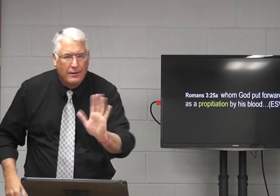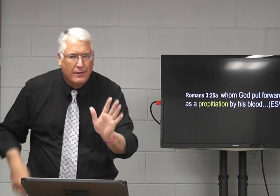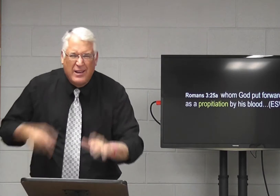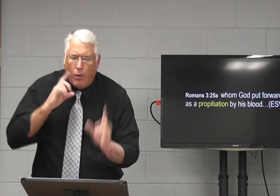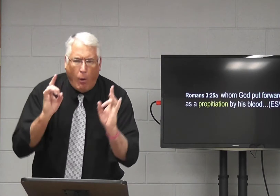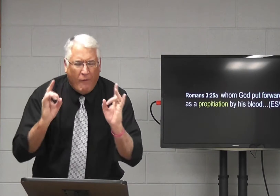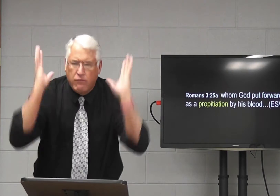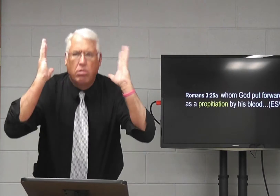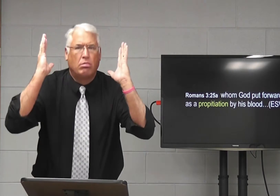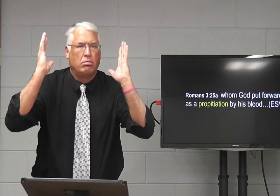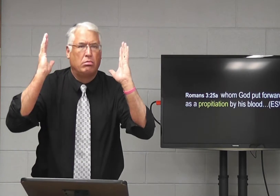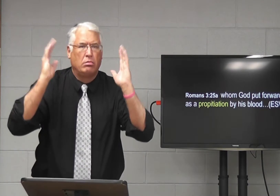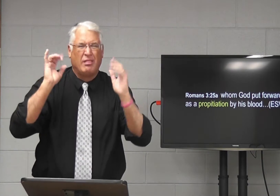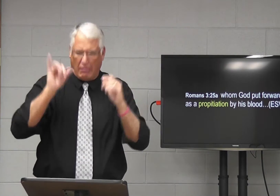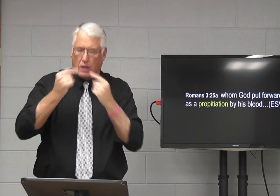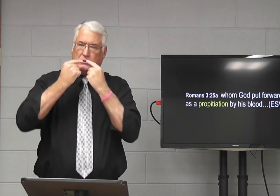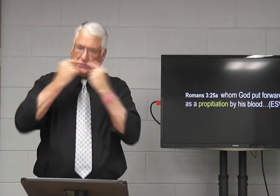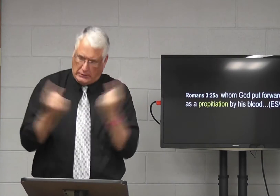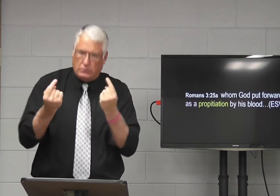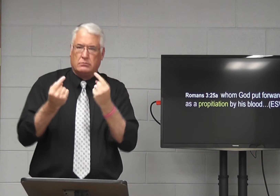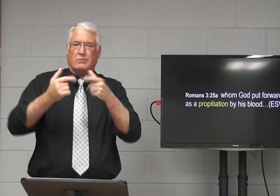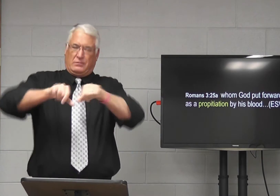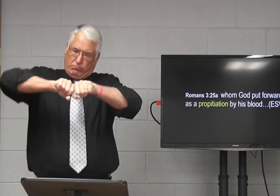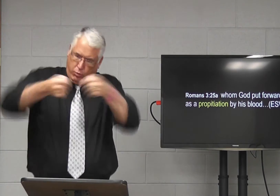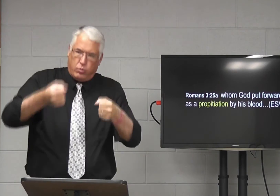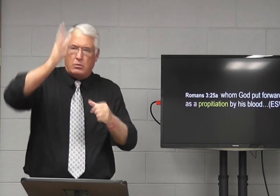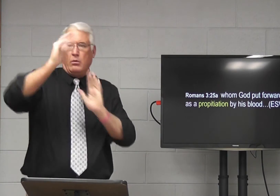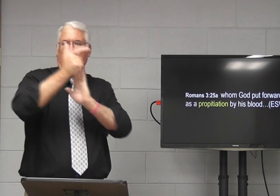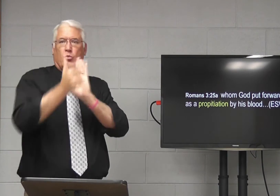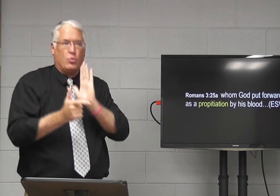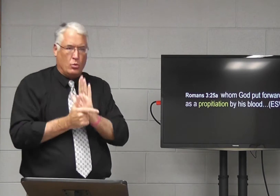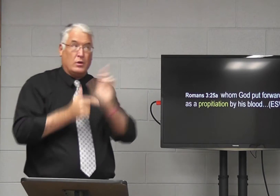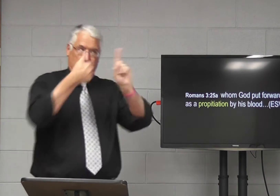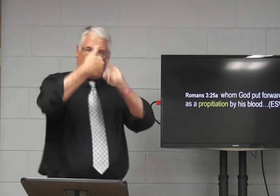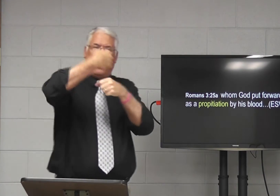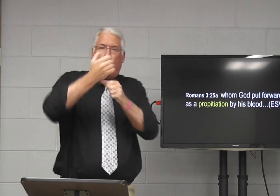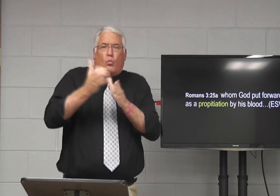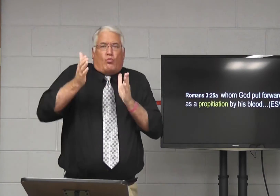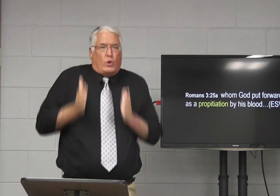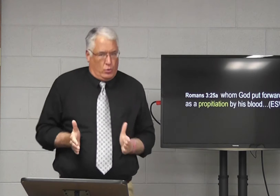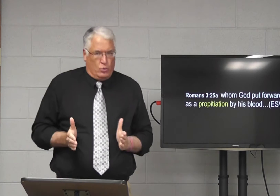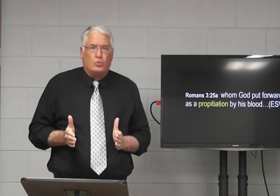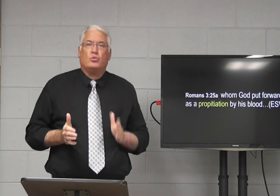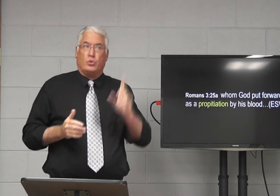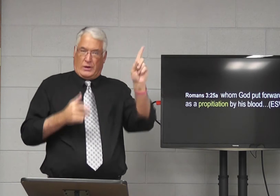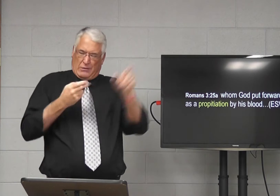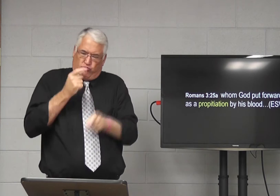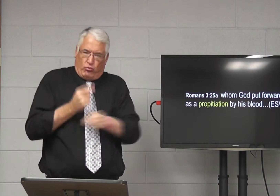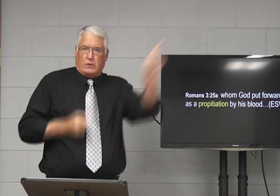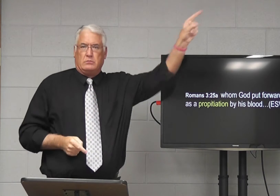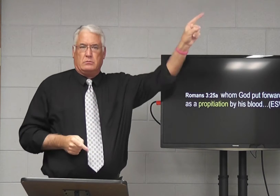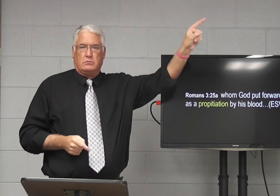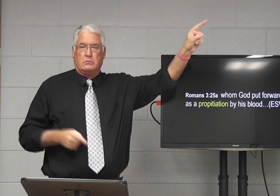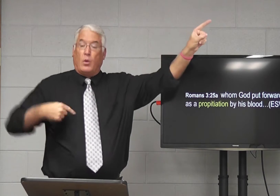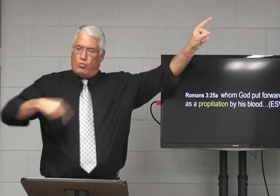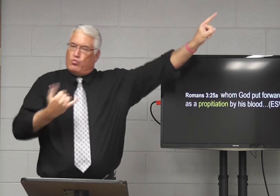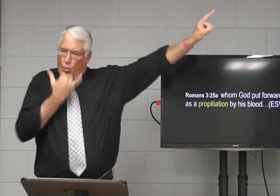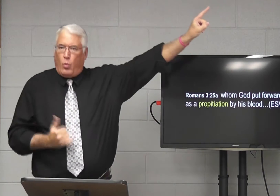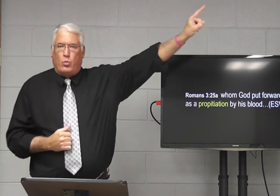bad. No, It's awful. Sin is breaking God's law. He is our creator, and he is just,